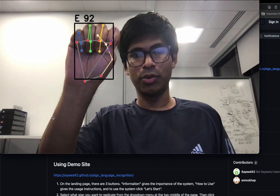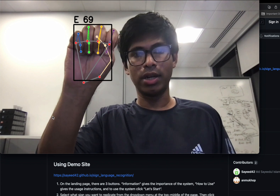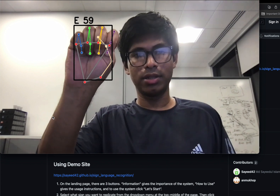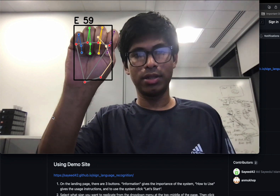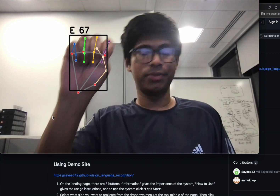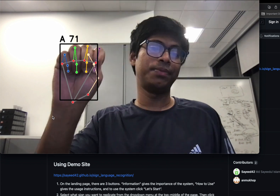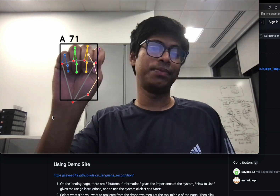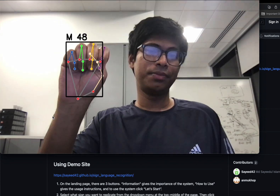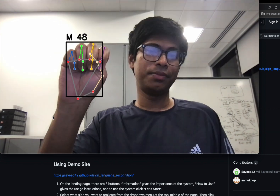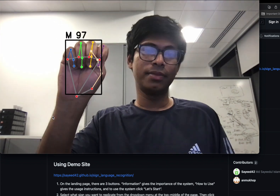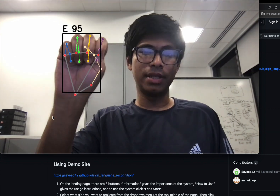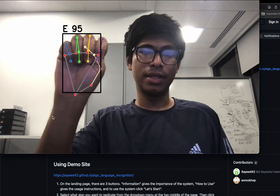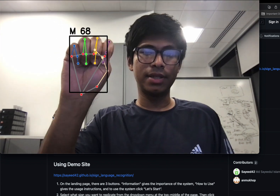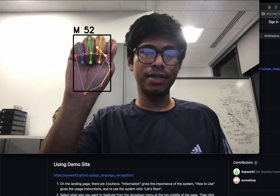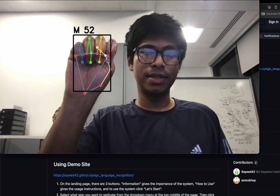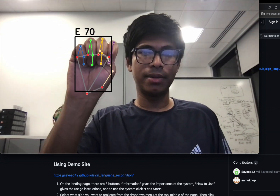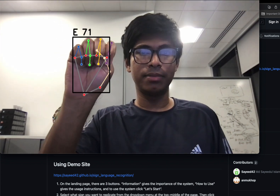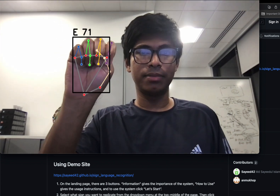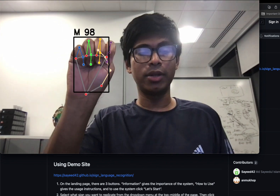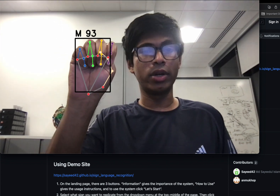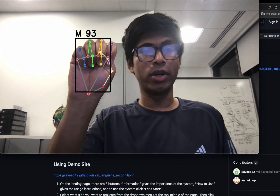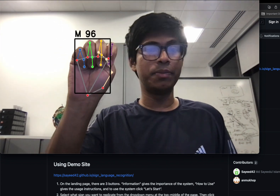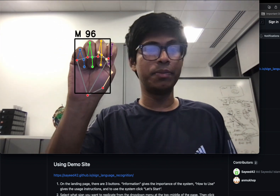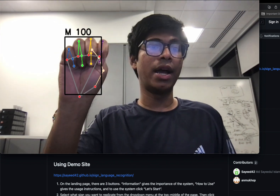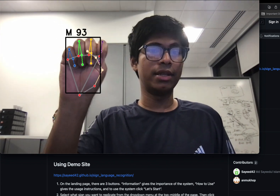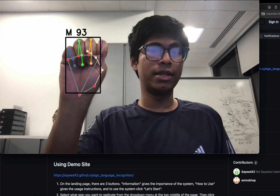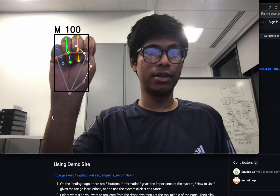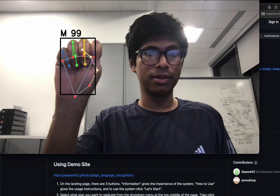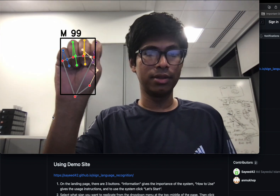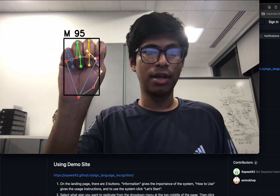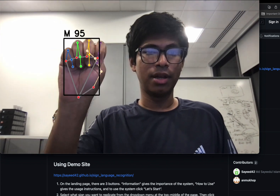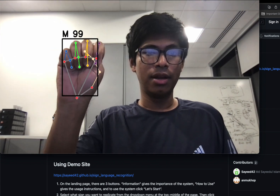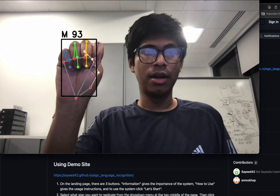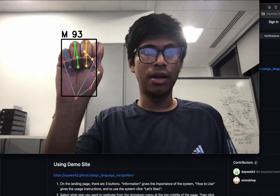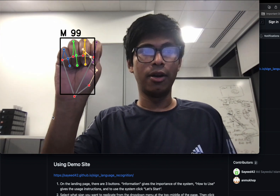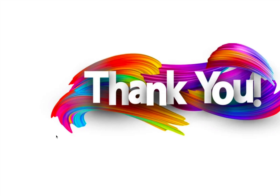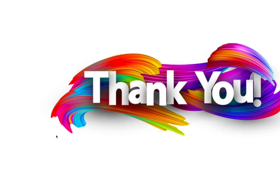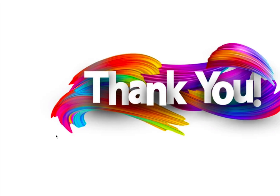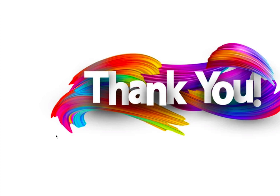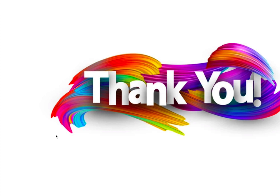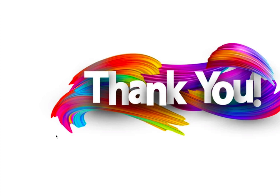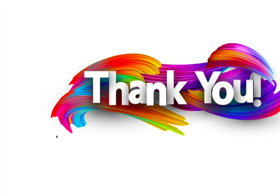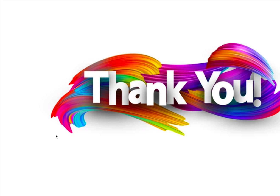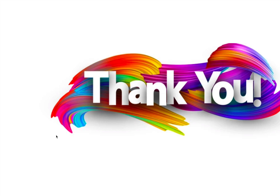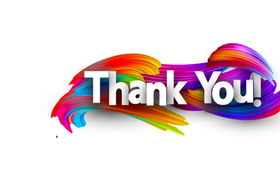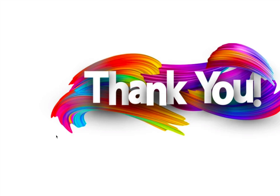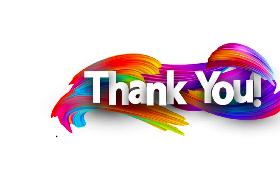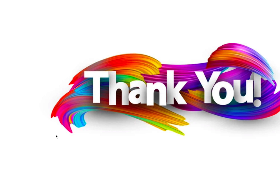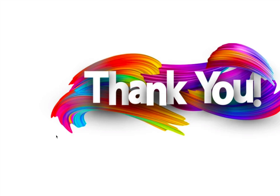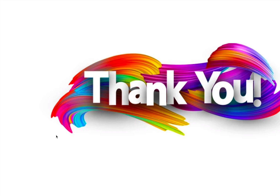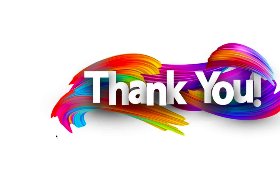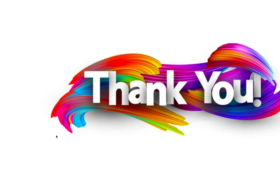we learned. So this is the system that works behind the web.